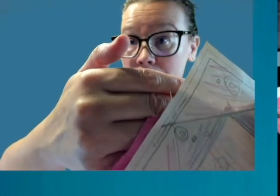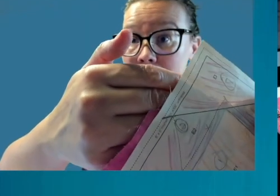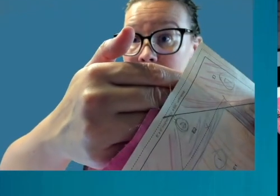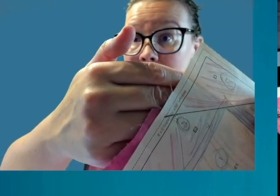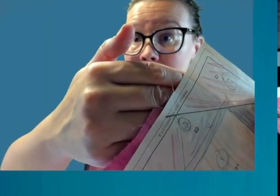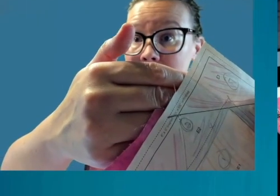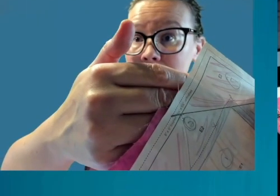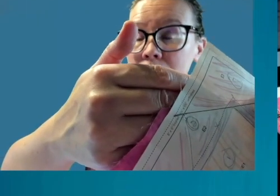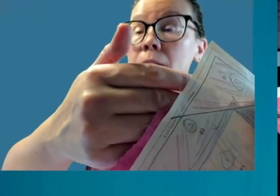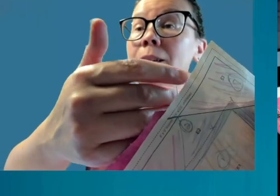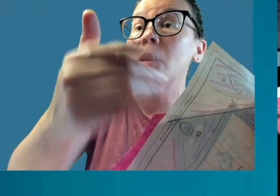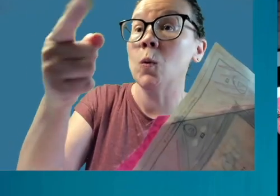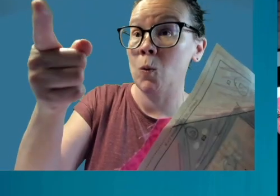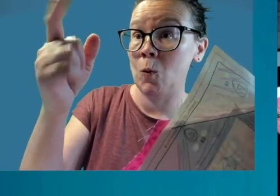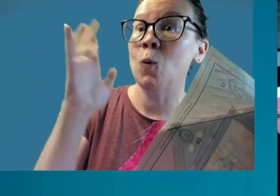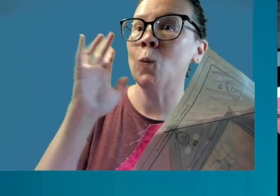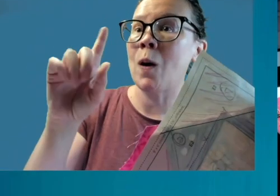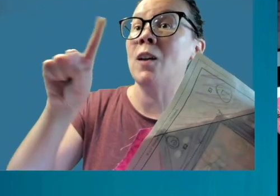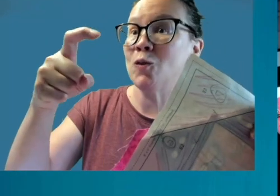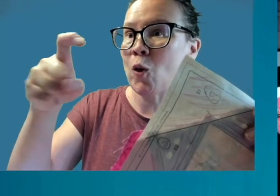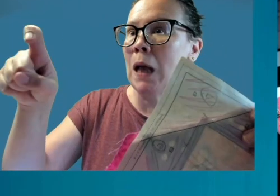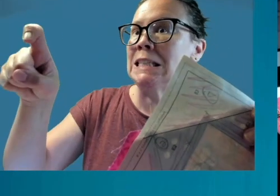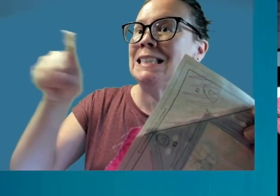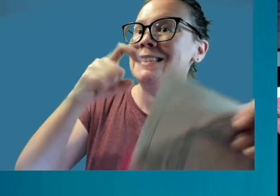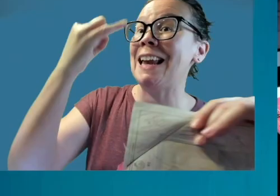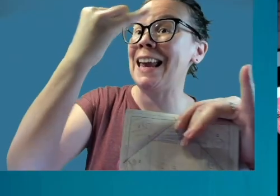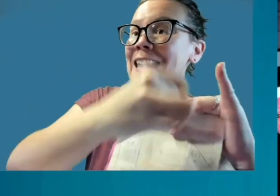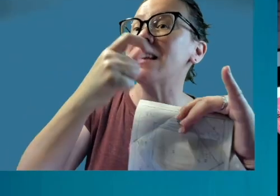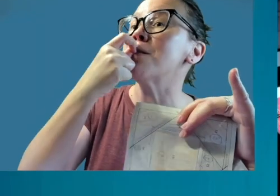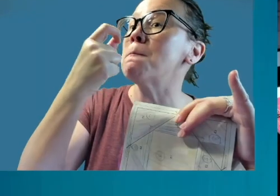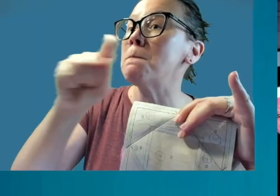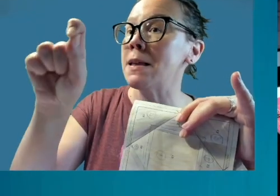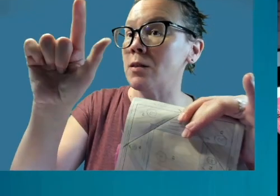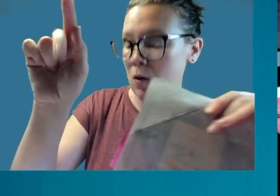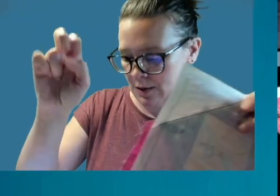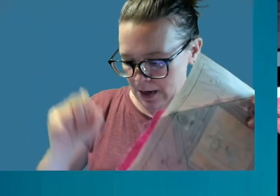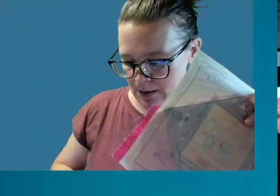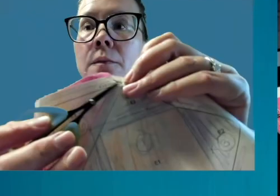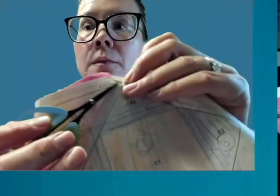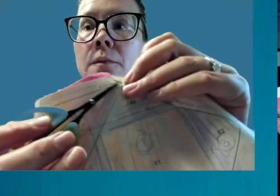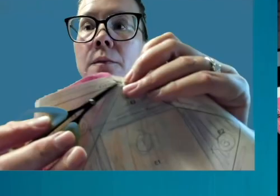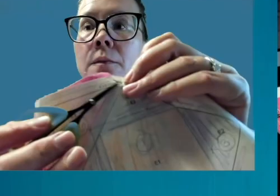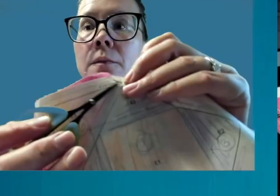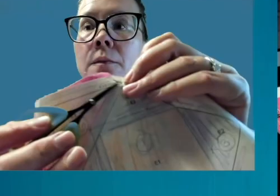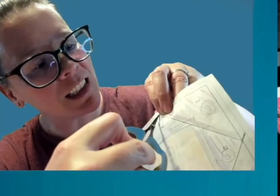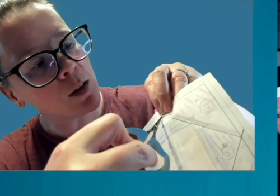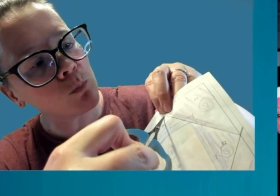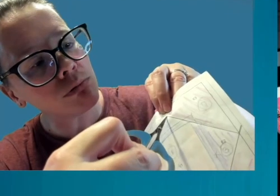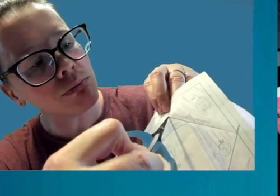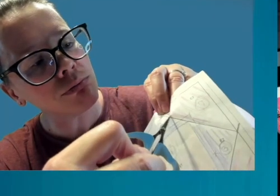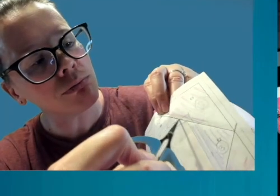So on piece number 7, we have this line that we've penciled in all to towards the dashed line on the